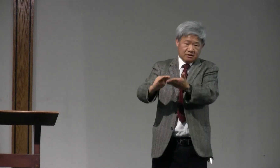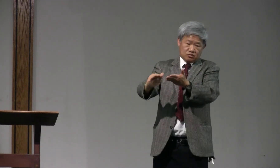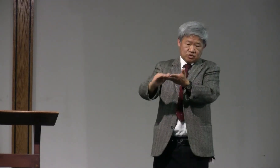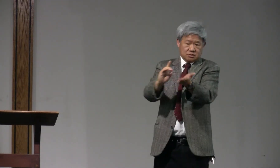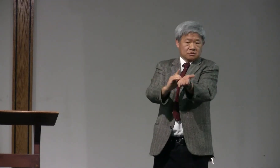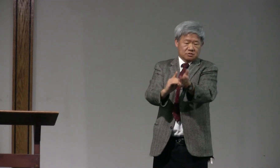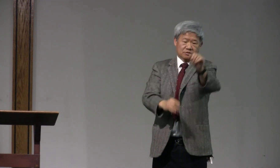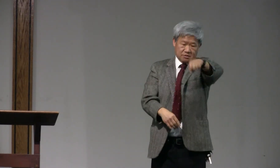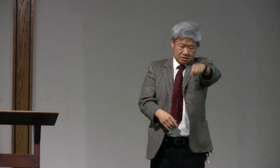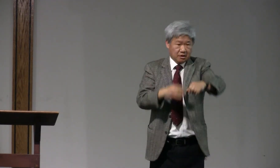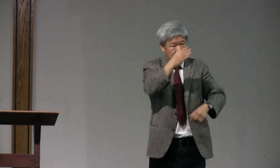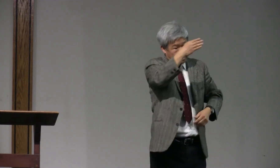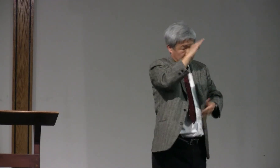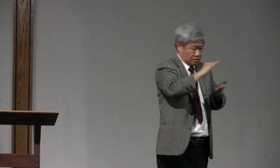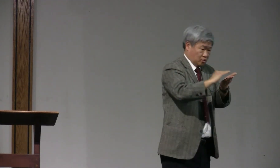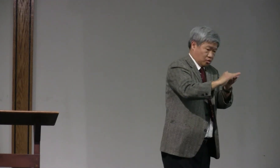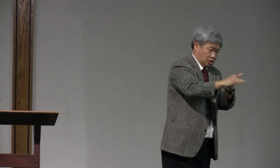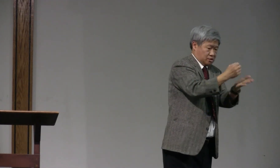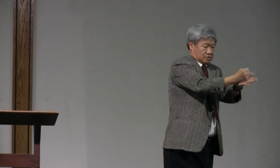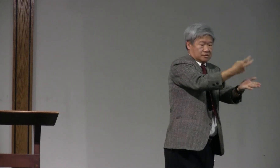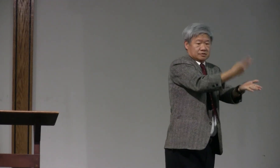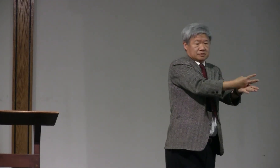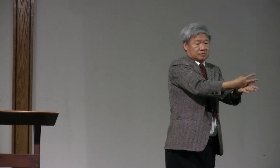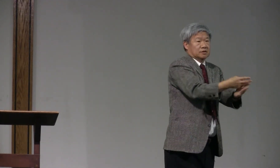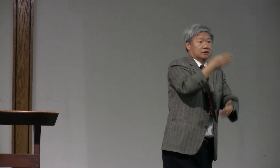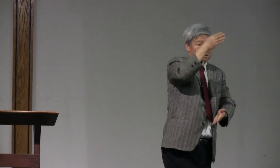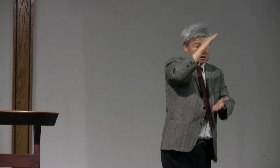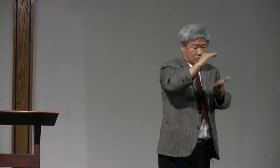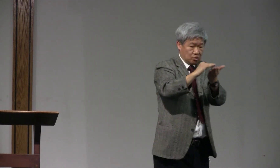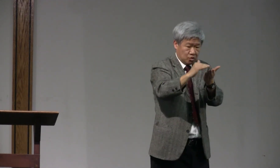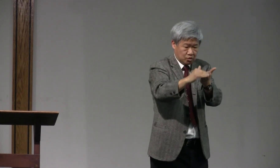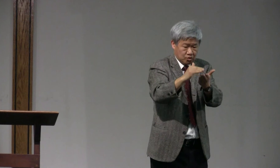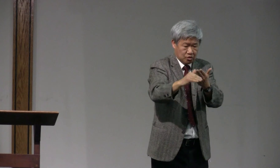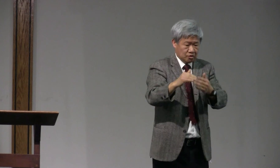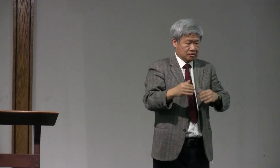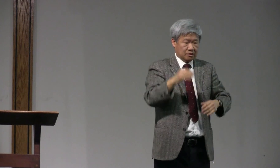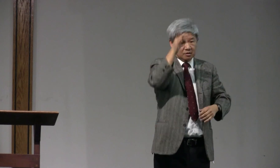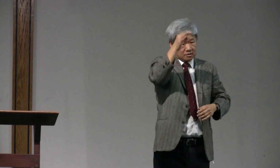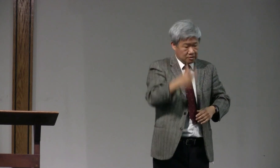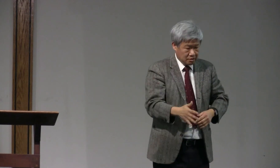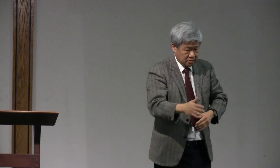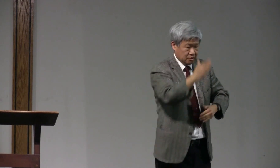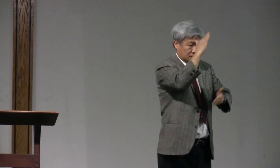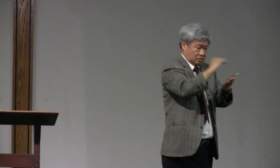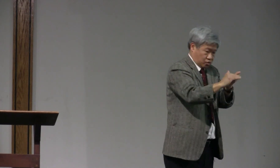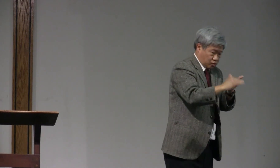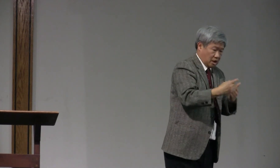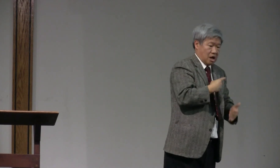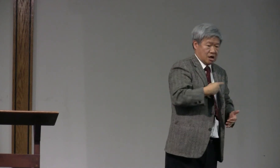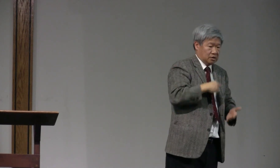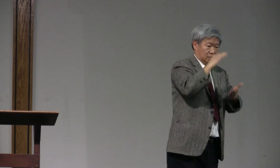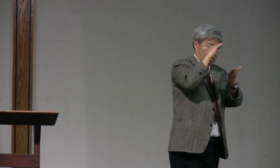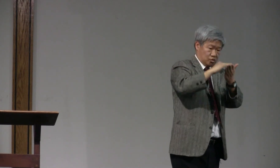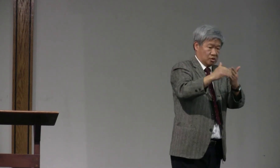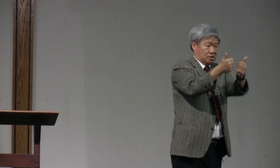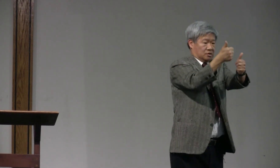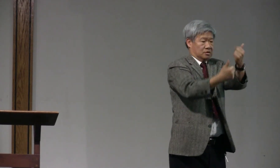place. God forgives doctors. God forgives social workers. God forgives pastors,